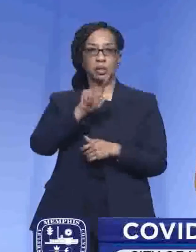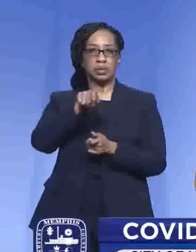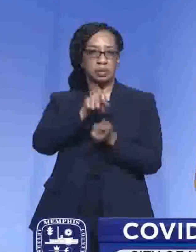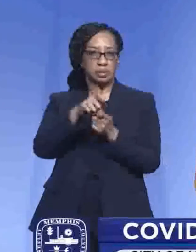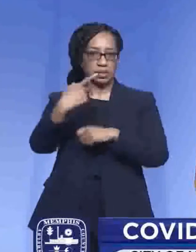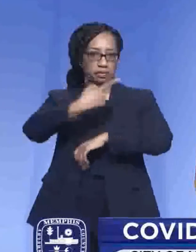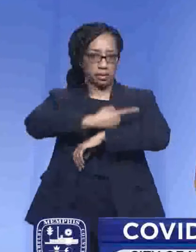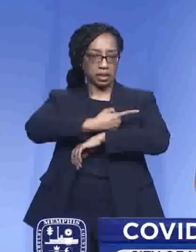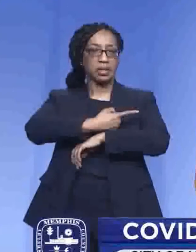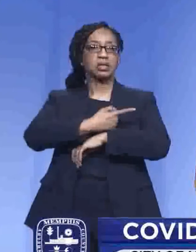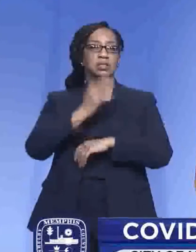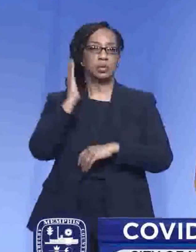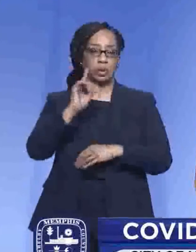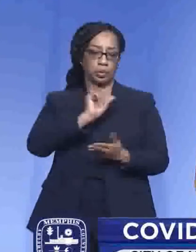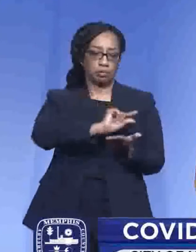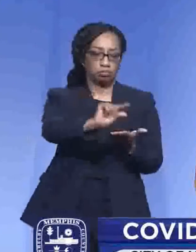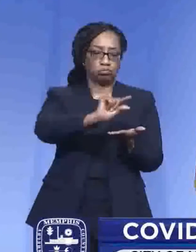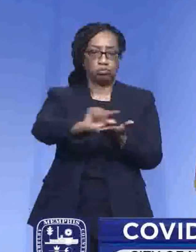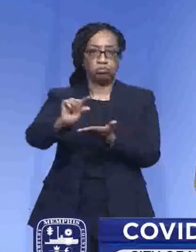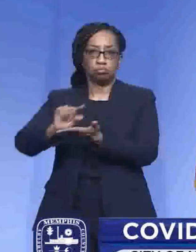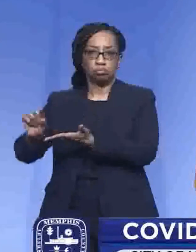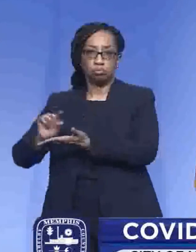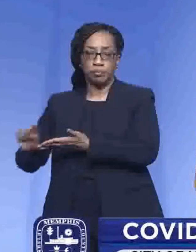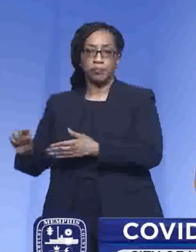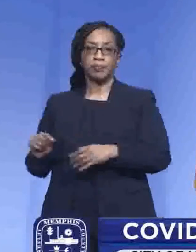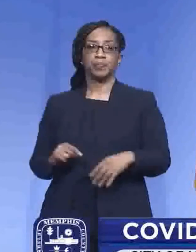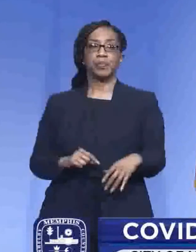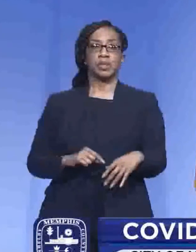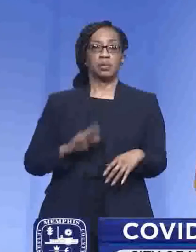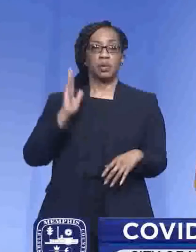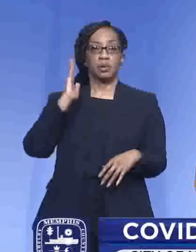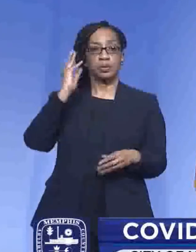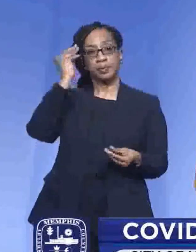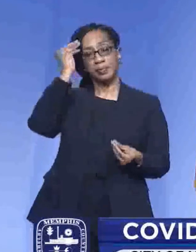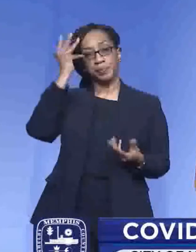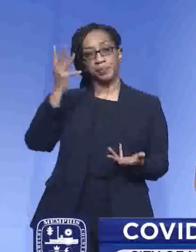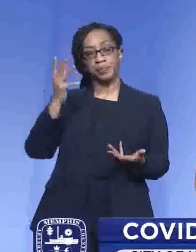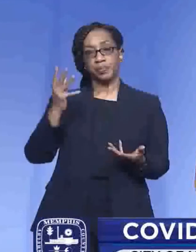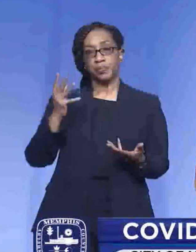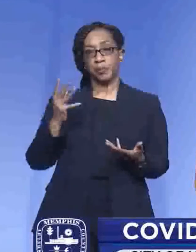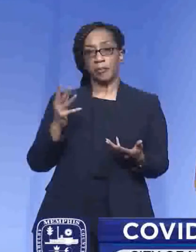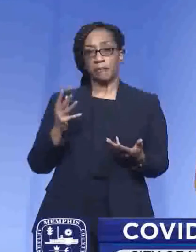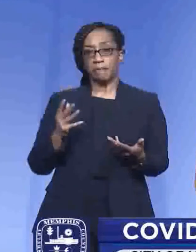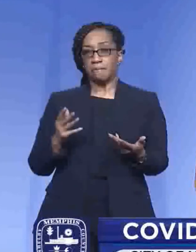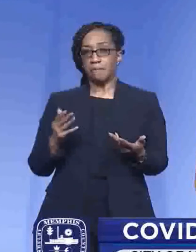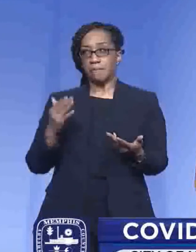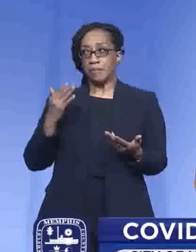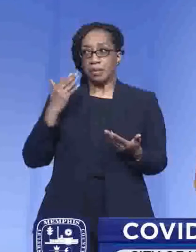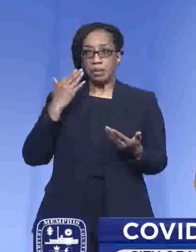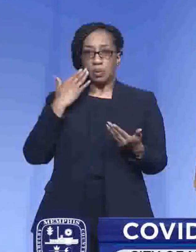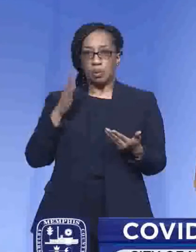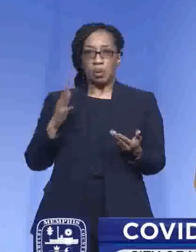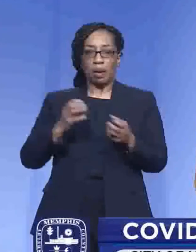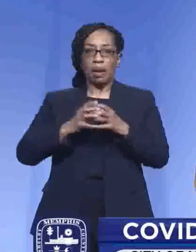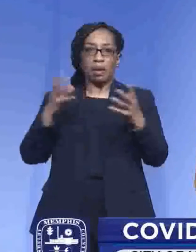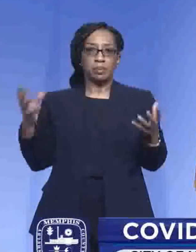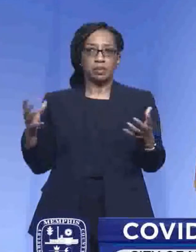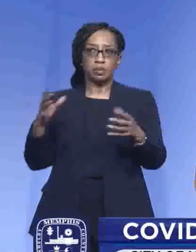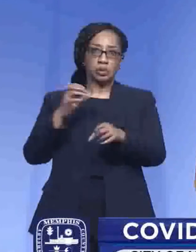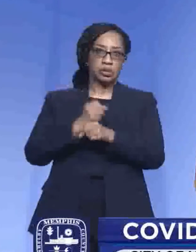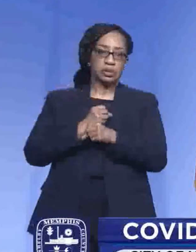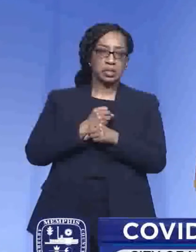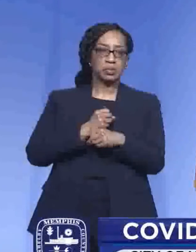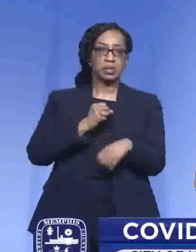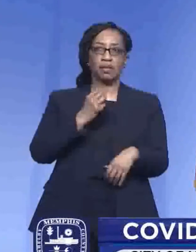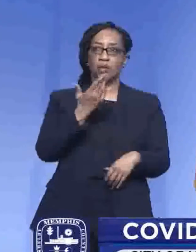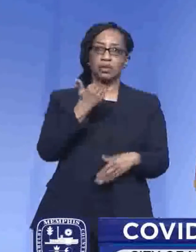will apportion it out. The one thing I will tell you is that irrespective of how much we receive, if we receive